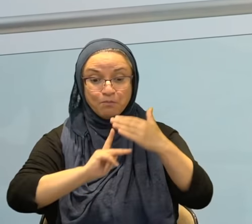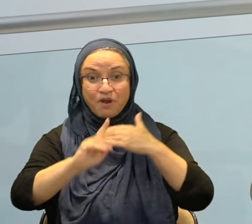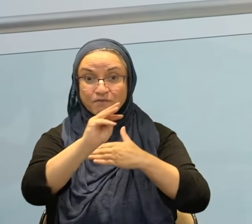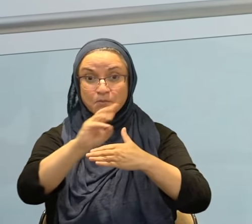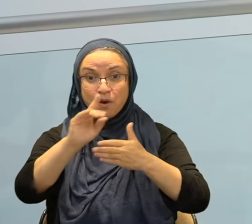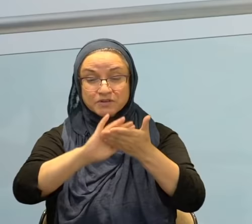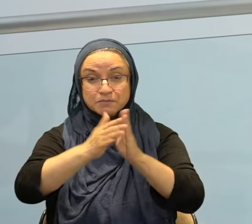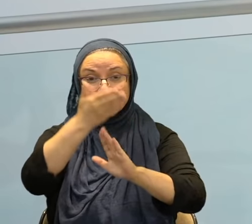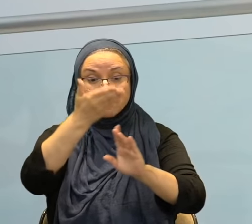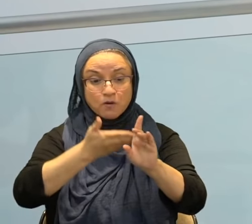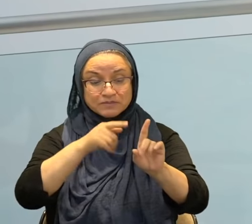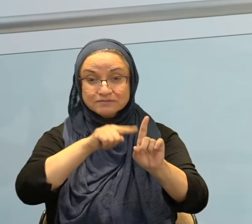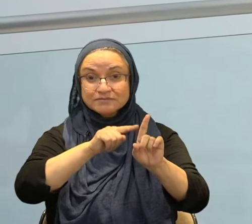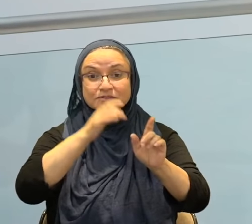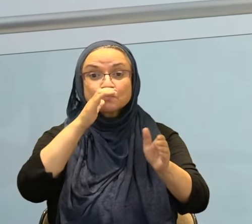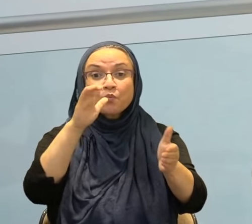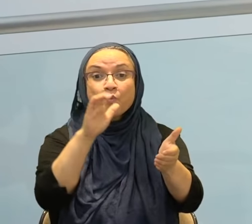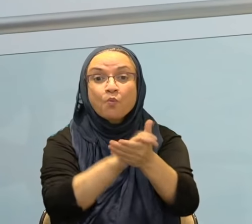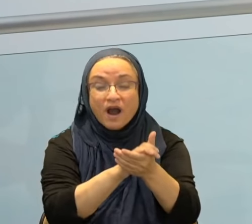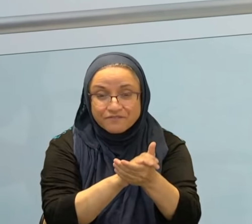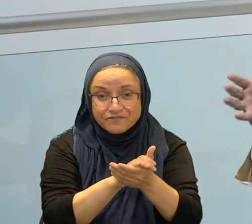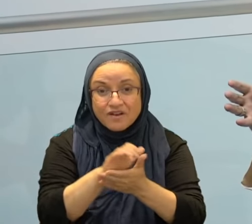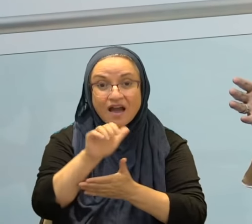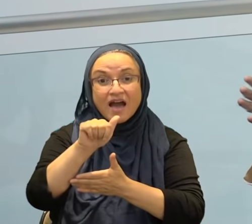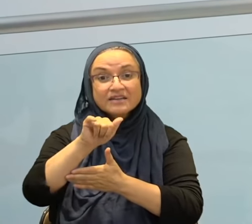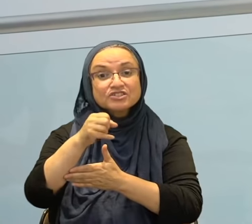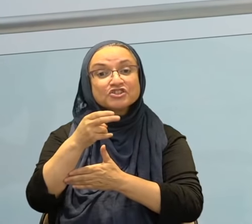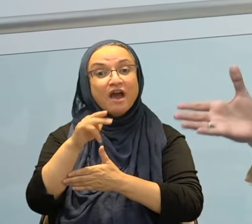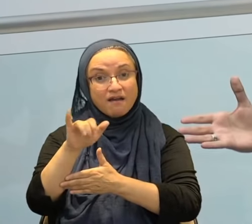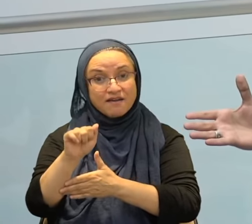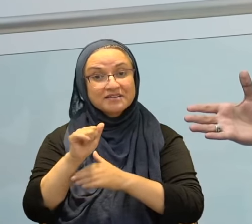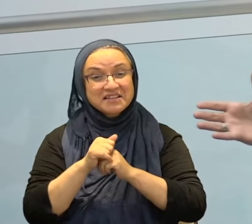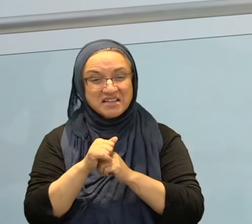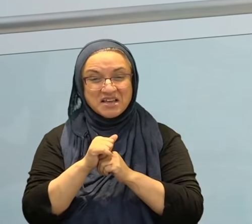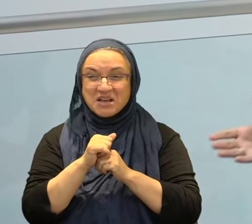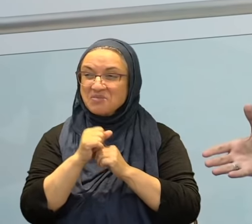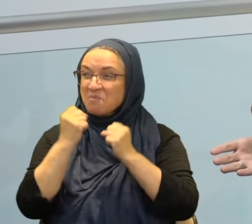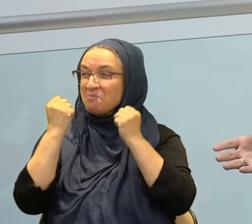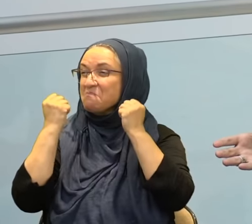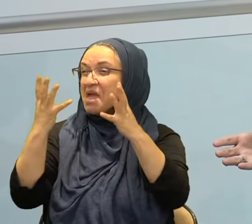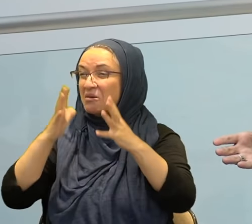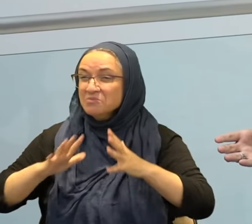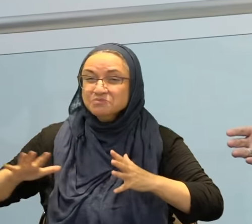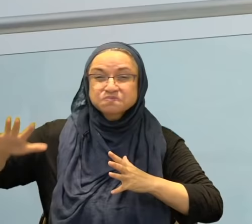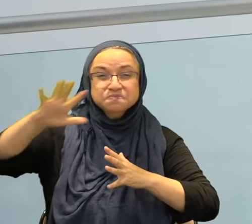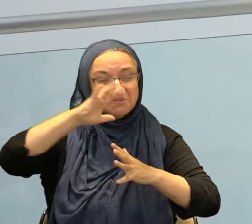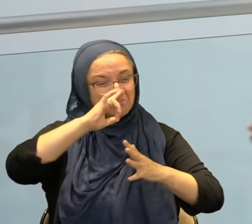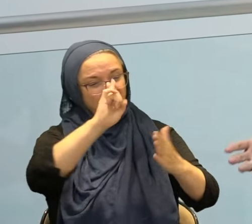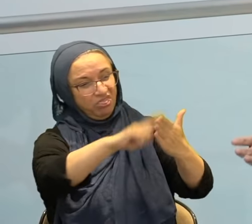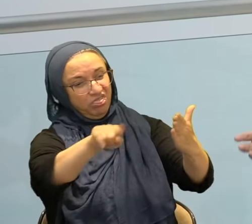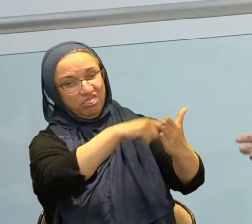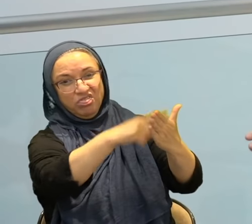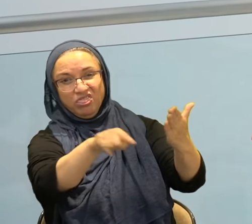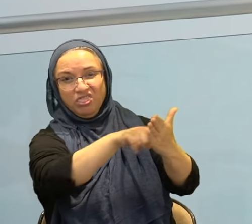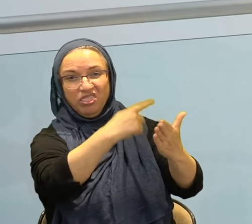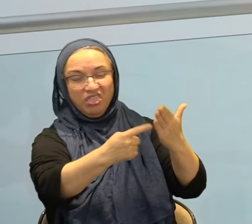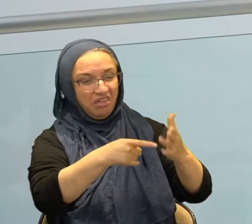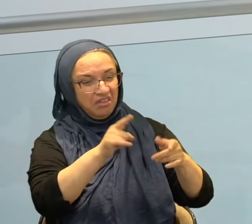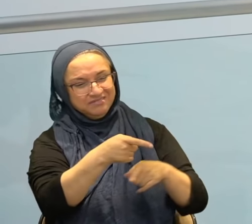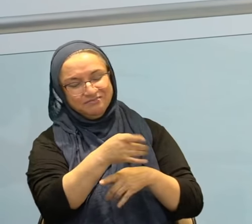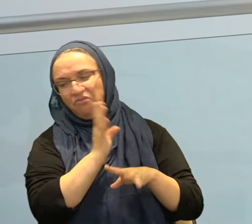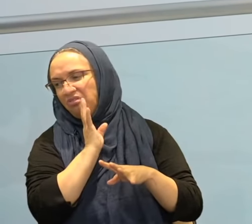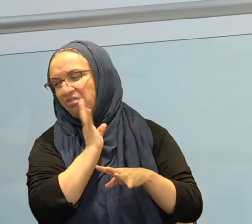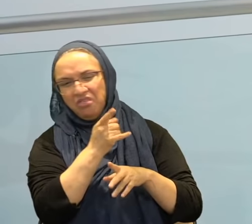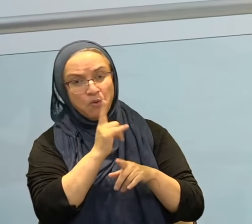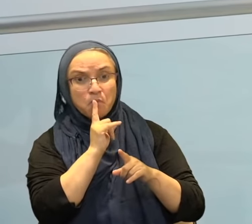the slander of comes up because there's so much it's so long when she tells her own story of how she was slandered and the circumstances of it